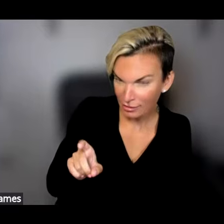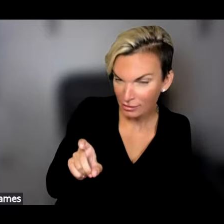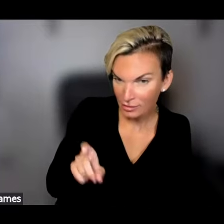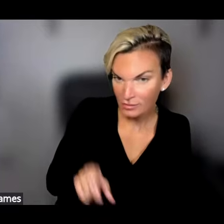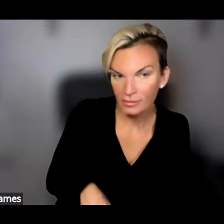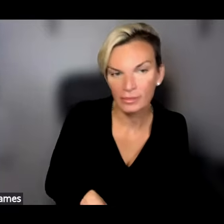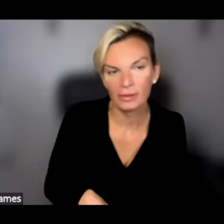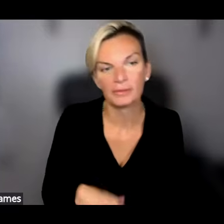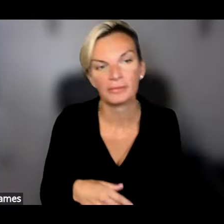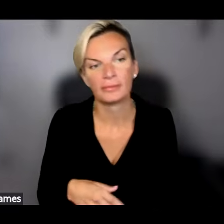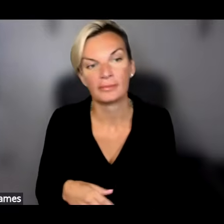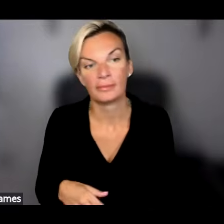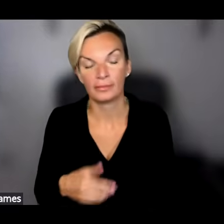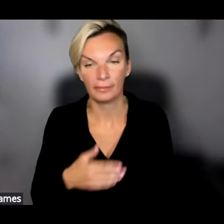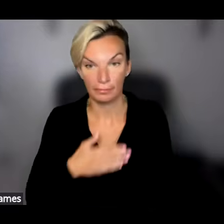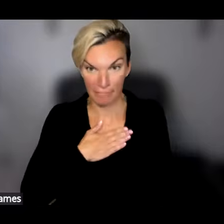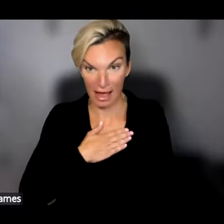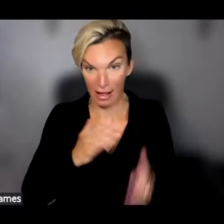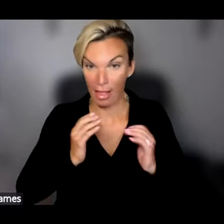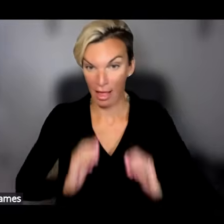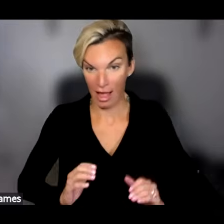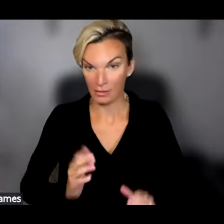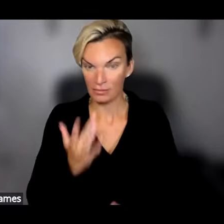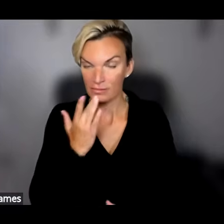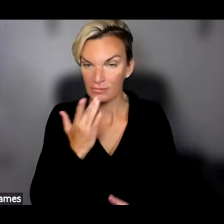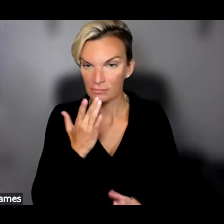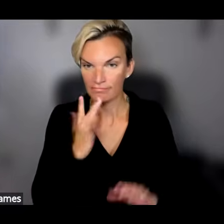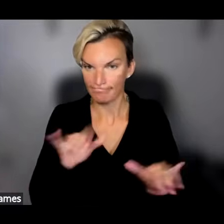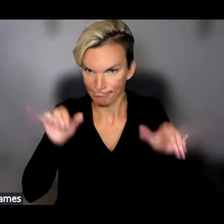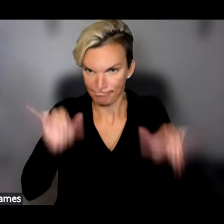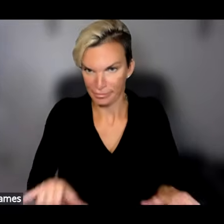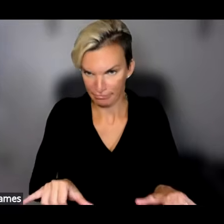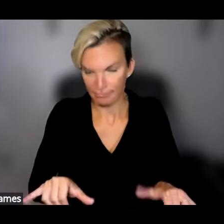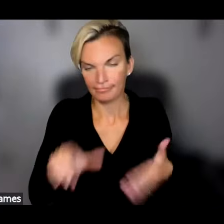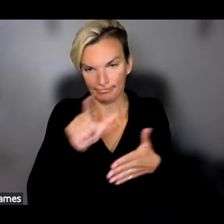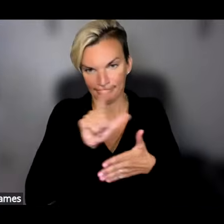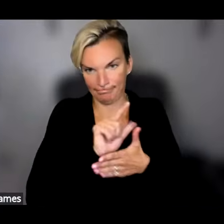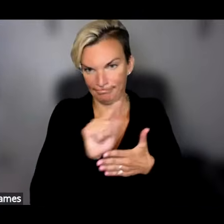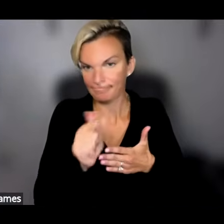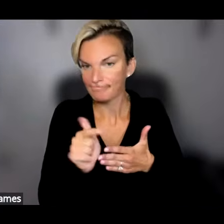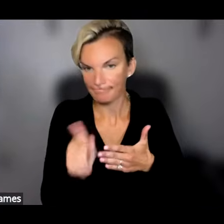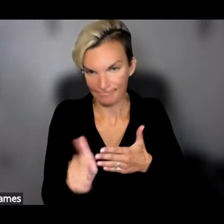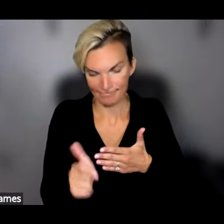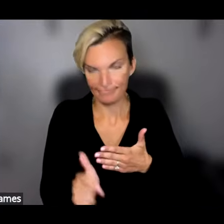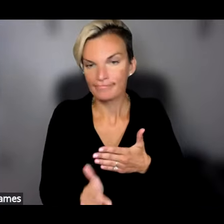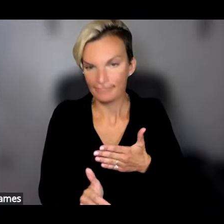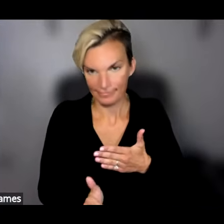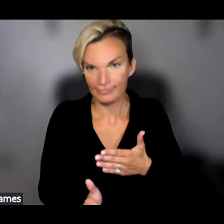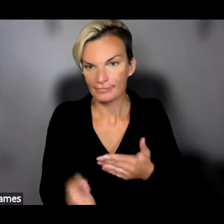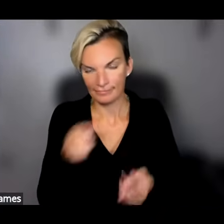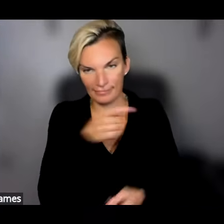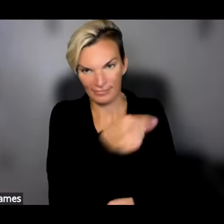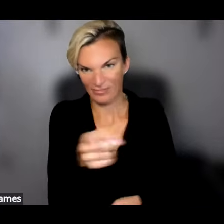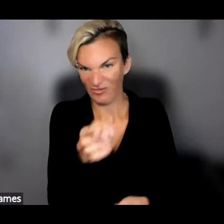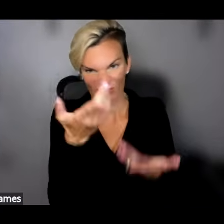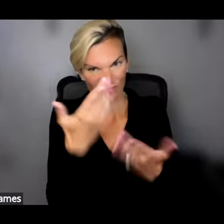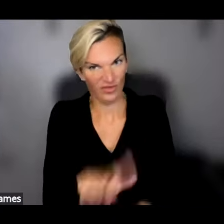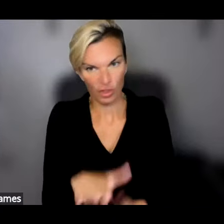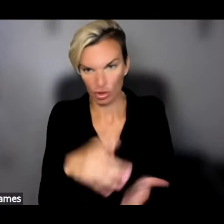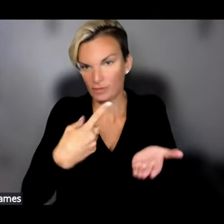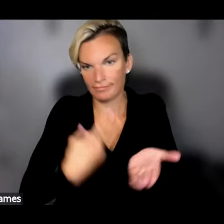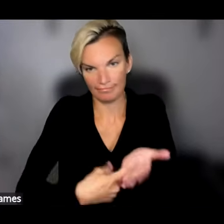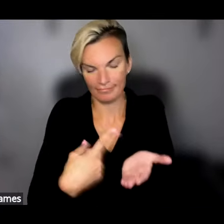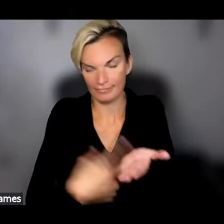Our preference, my client's preference, is to keep the ordering the same as it had been approved by you all when you